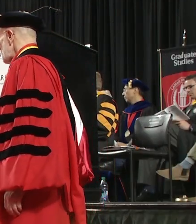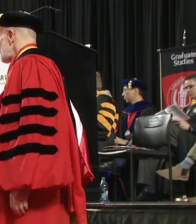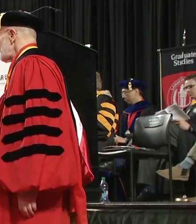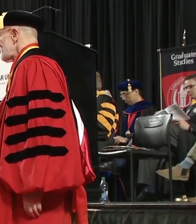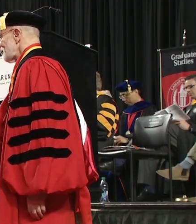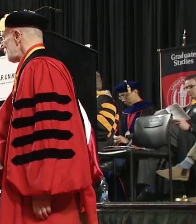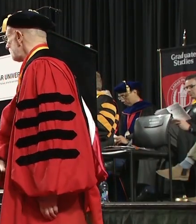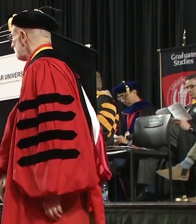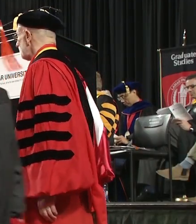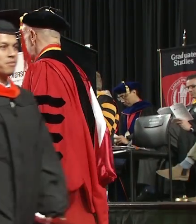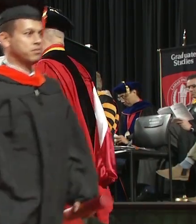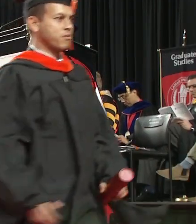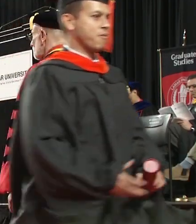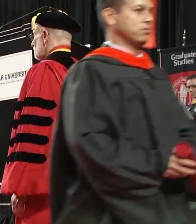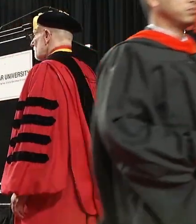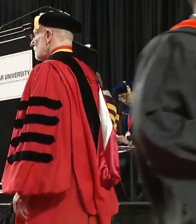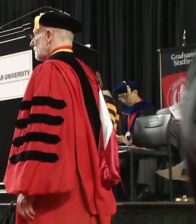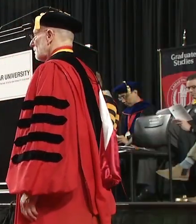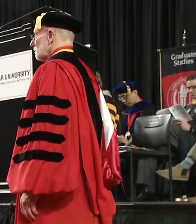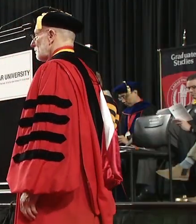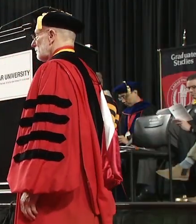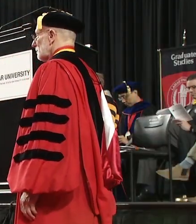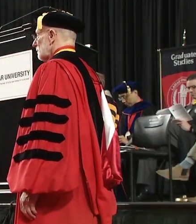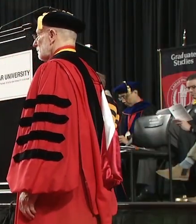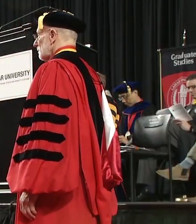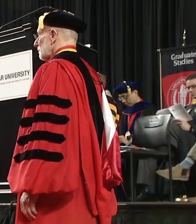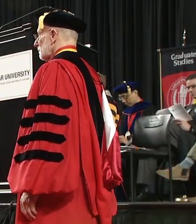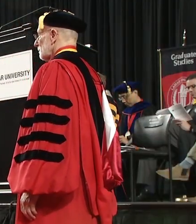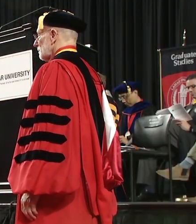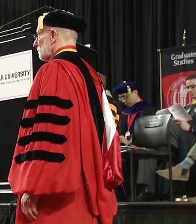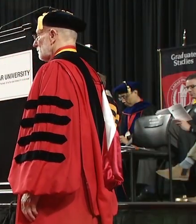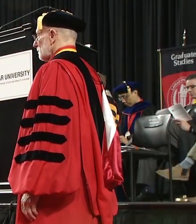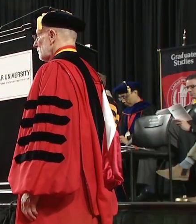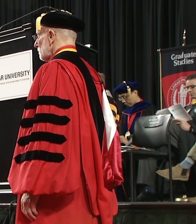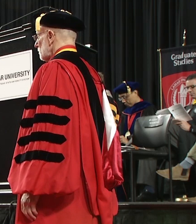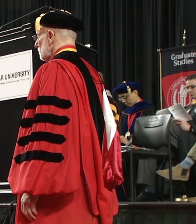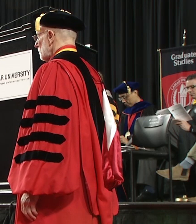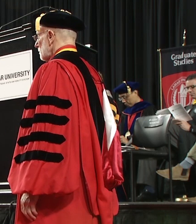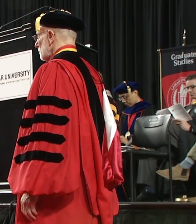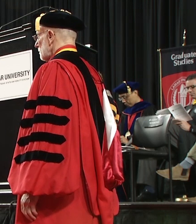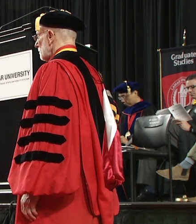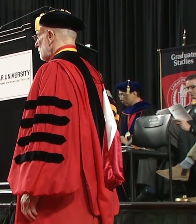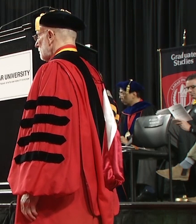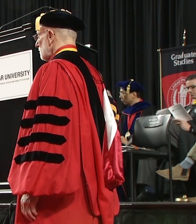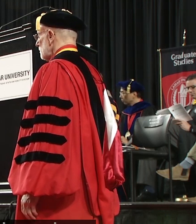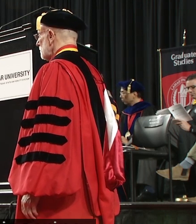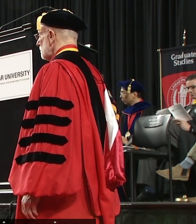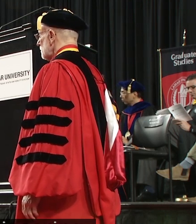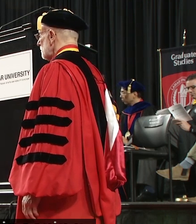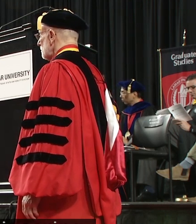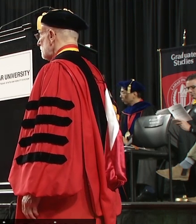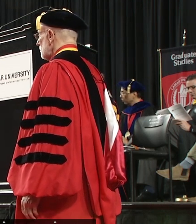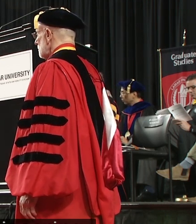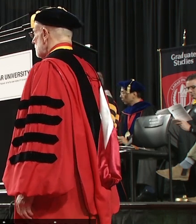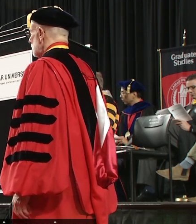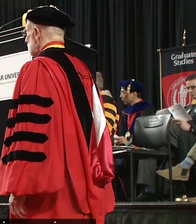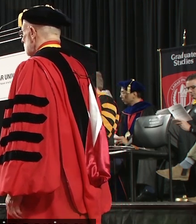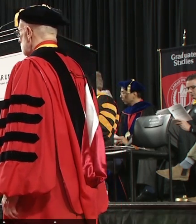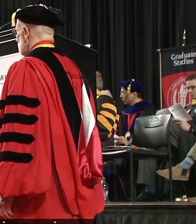We have Master of Engineering in Electrical Engineering, Roshan Prasad Bhatta.